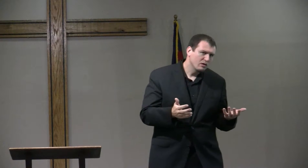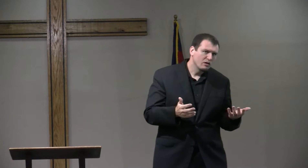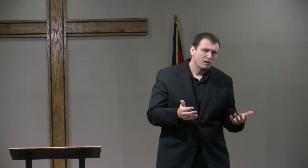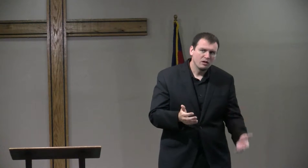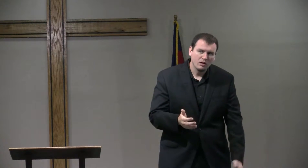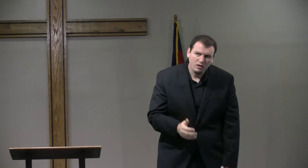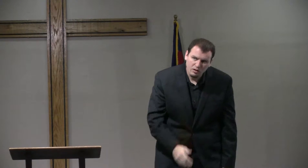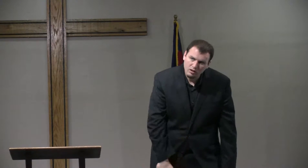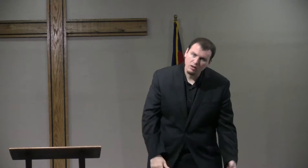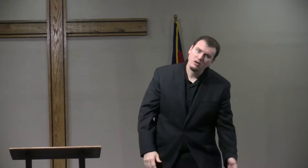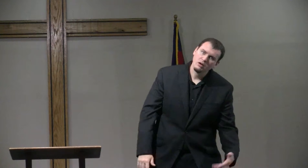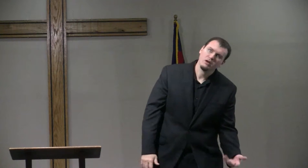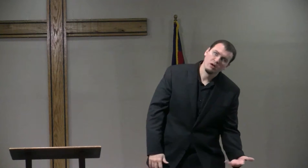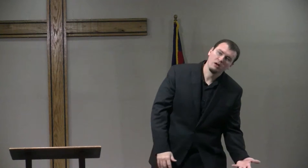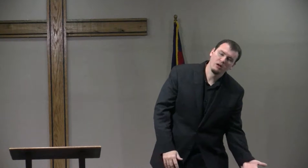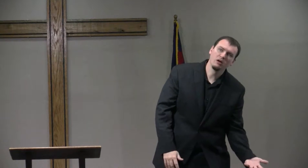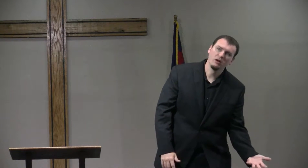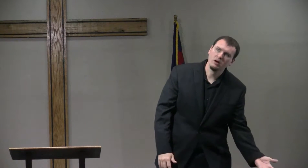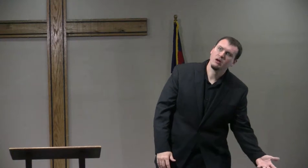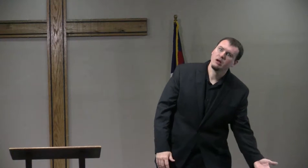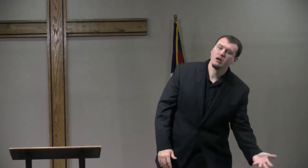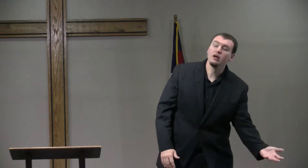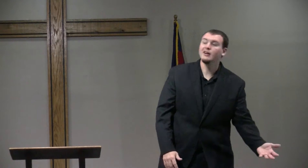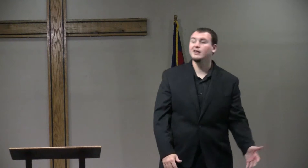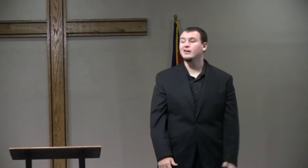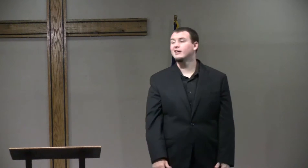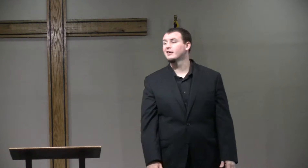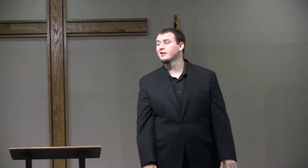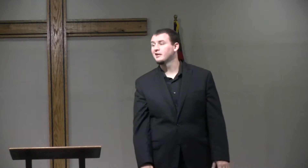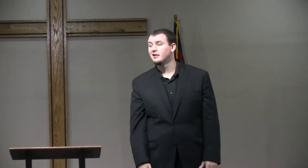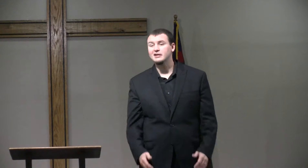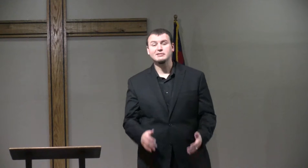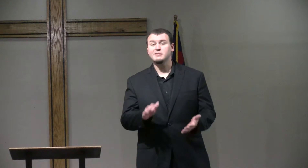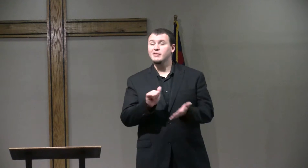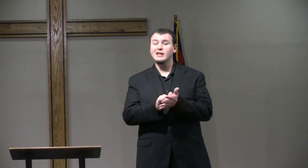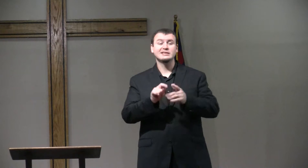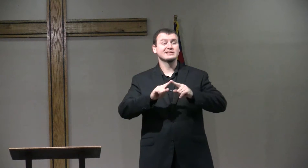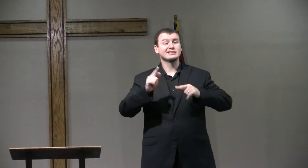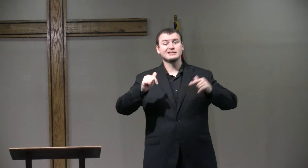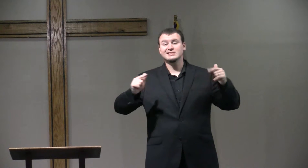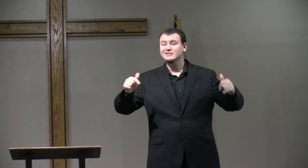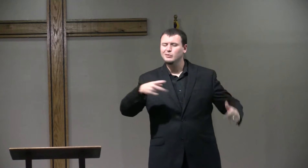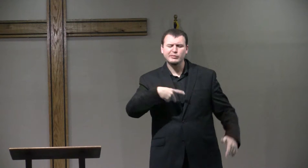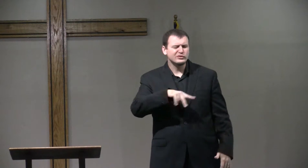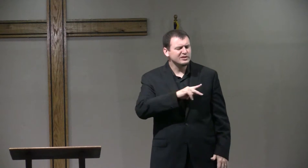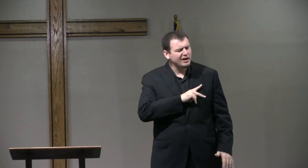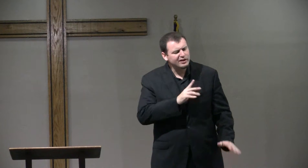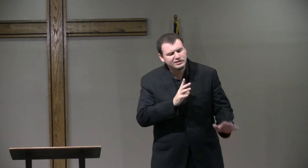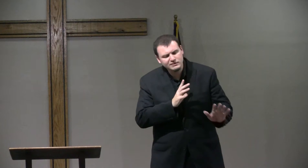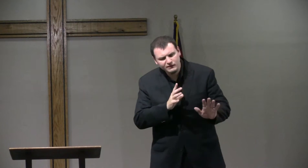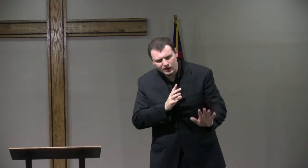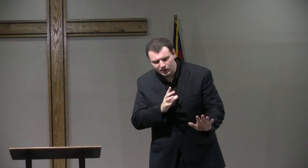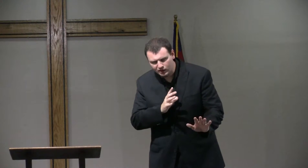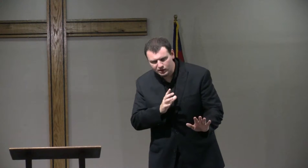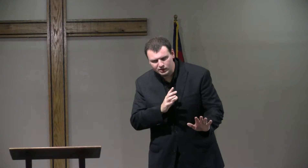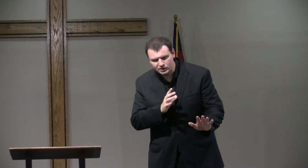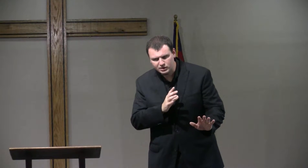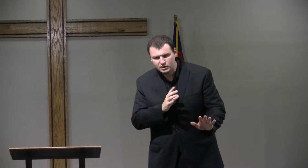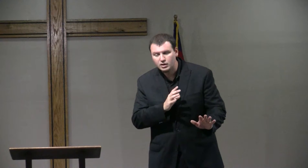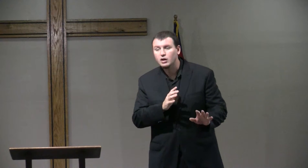And I'm just waiting. And there's different personalities, and